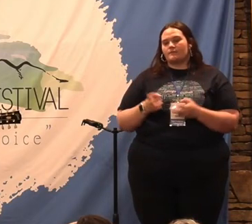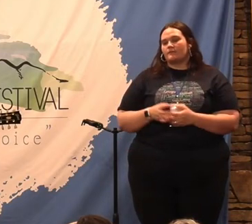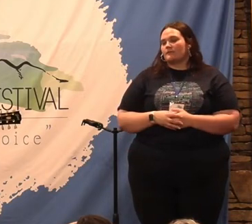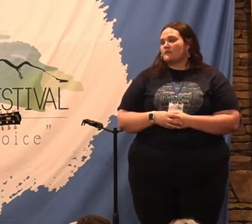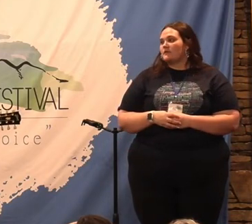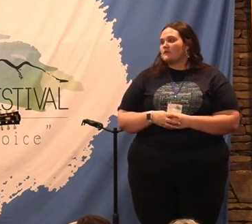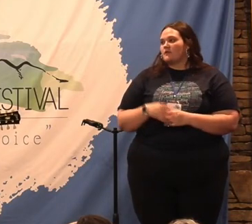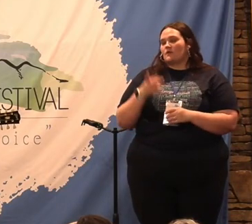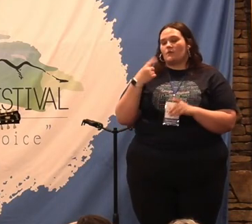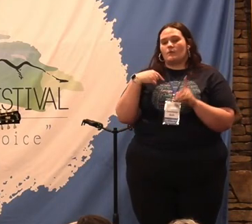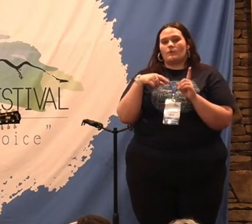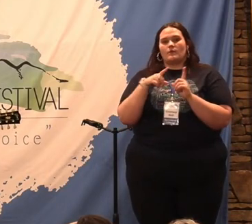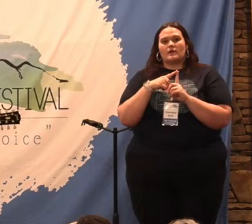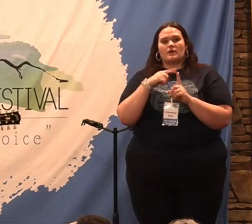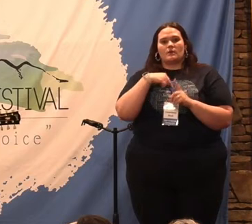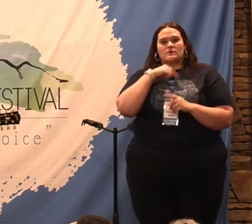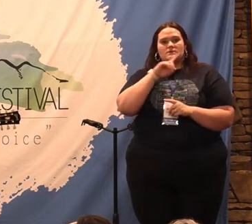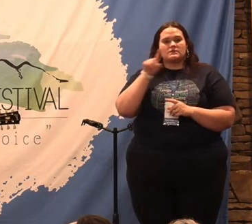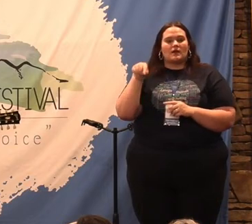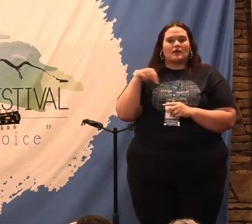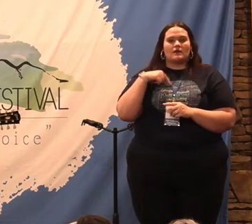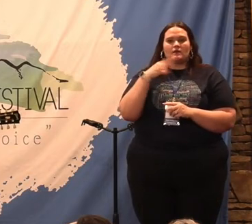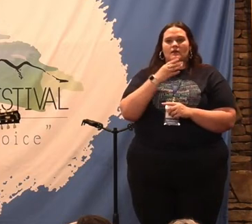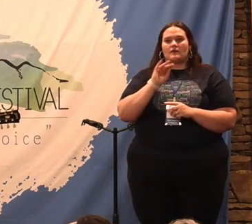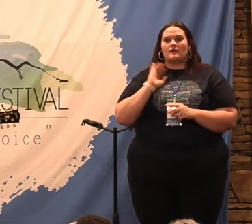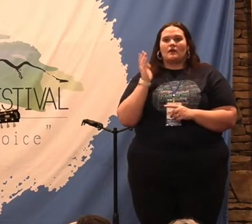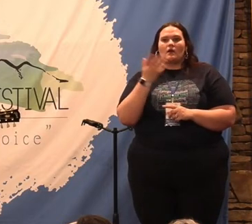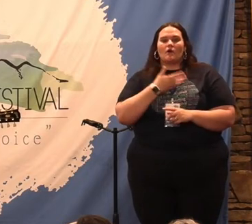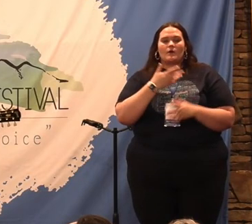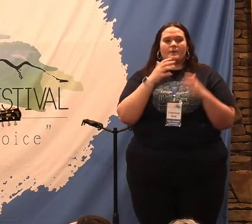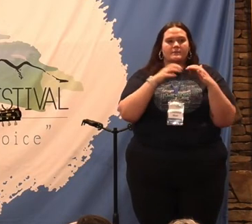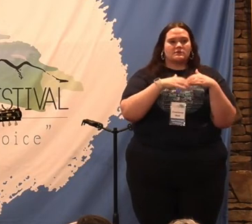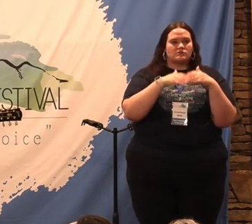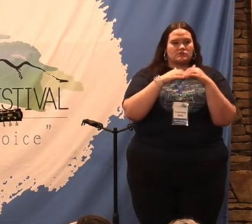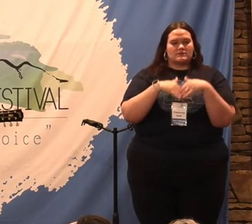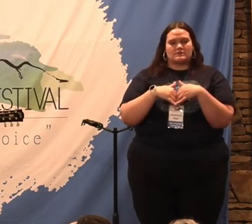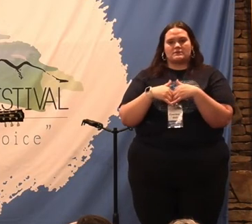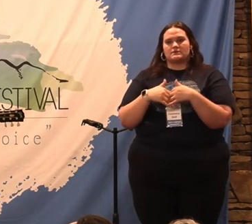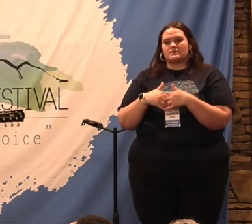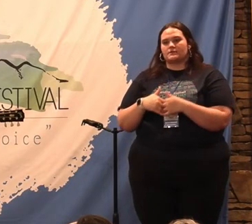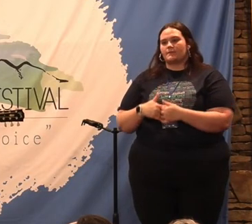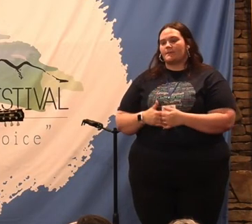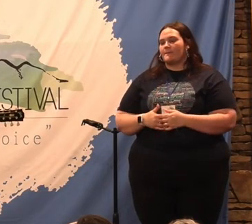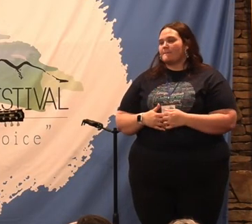king, when it was us and our machines.